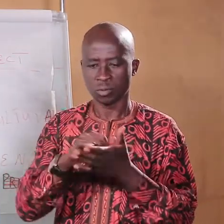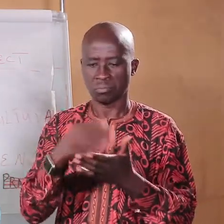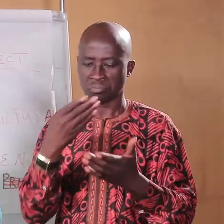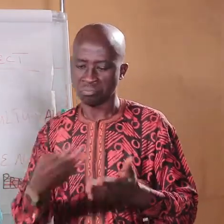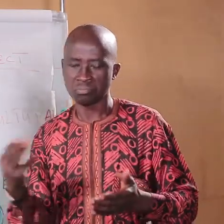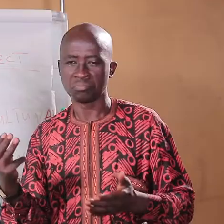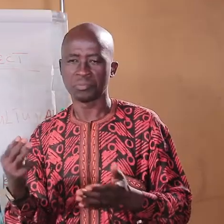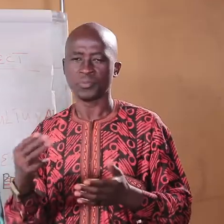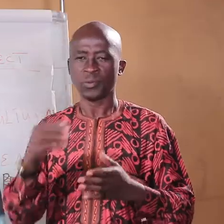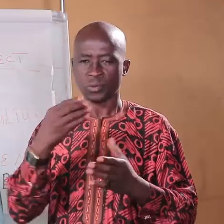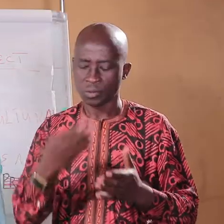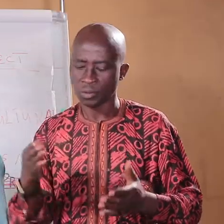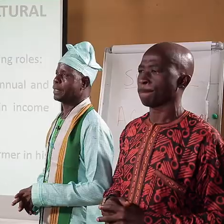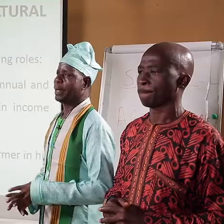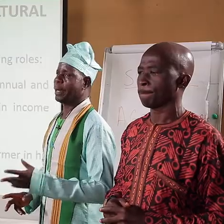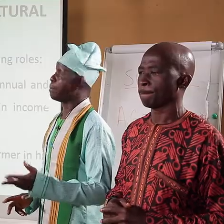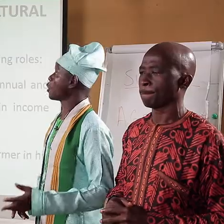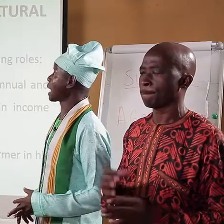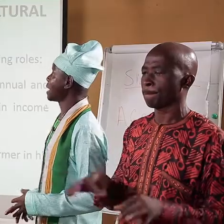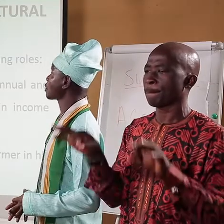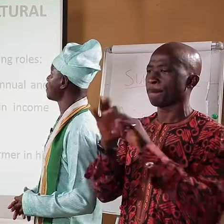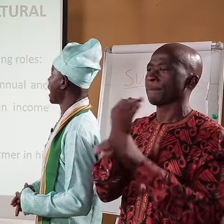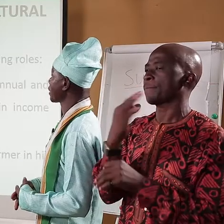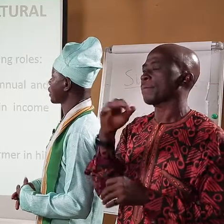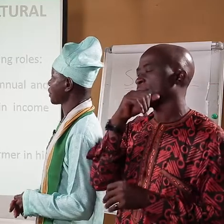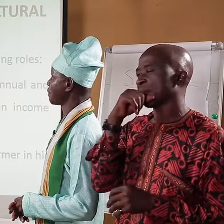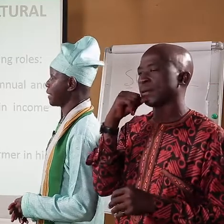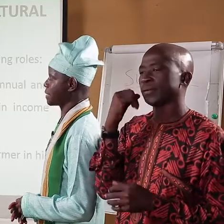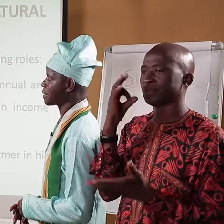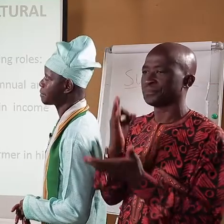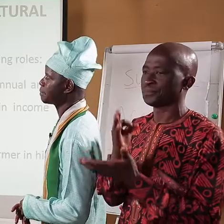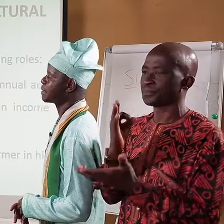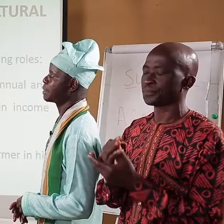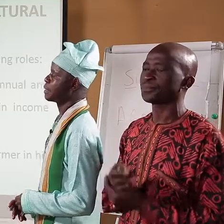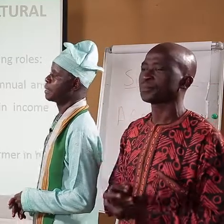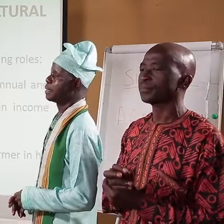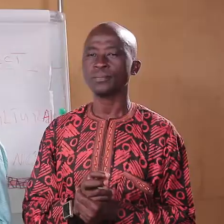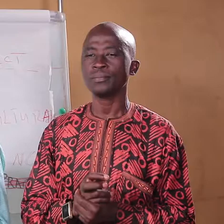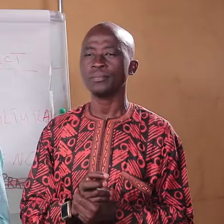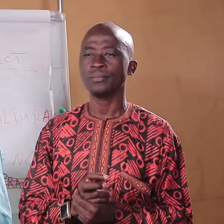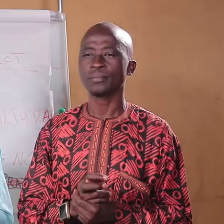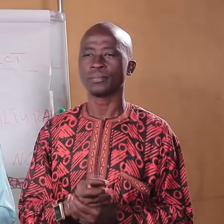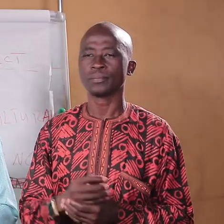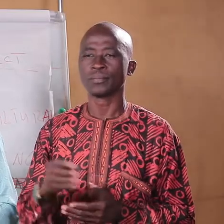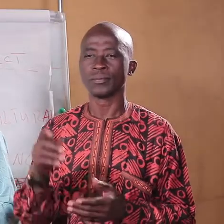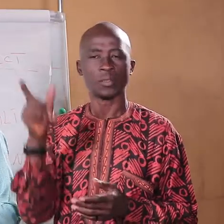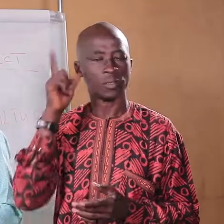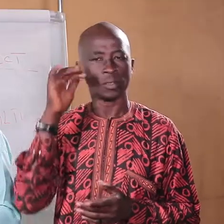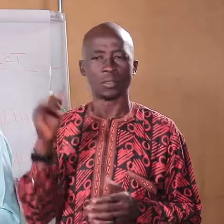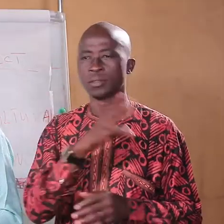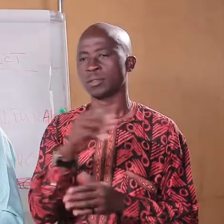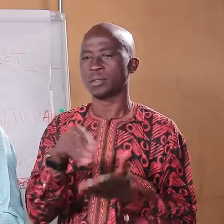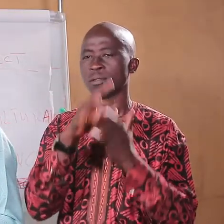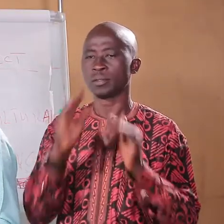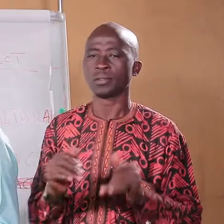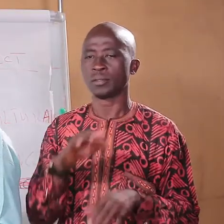replace for the loan you took. Importance of agricultural finance. My dear listeners and learners